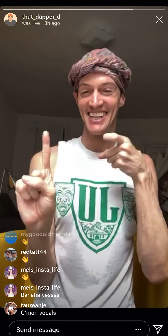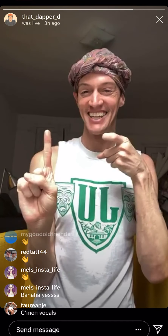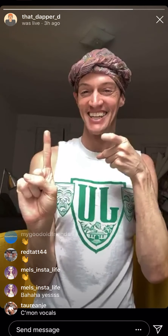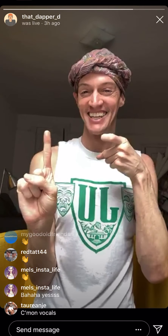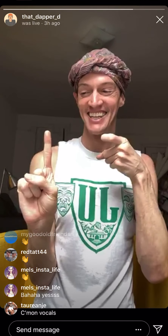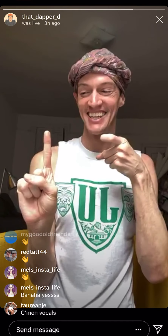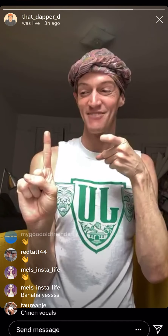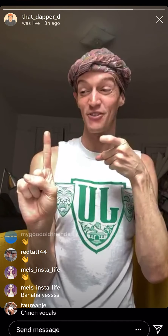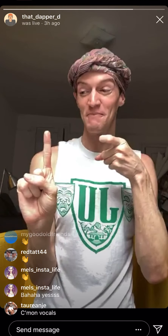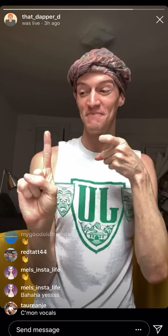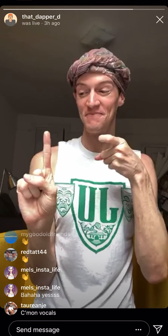from